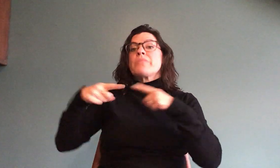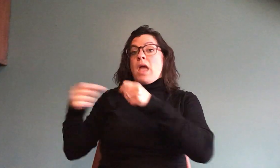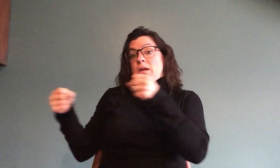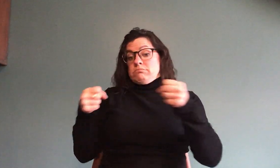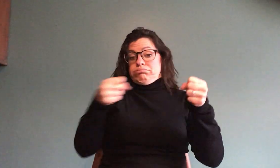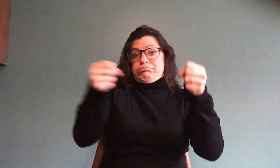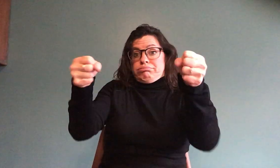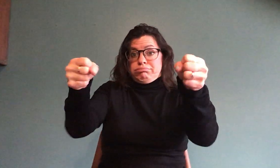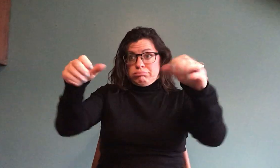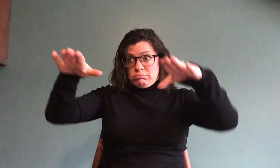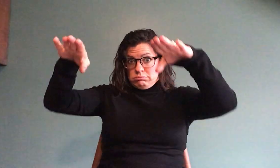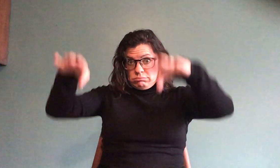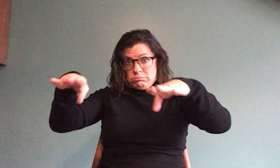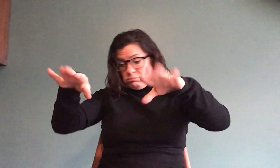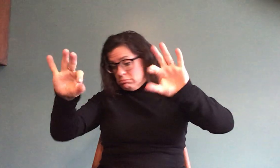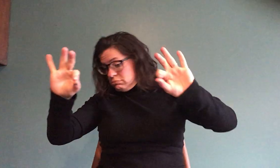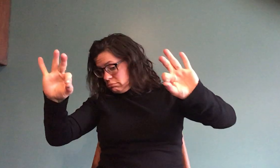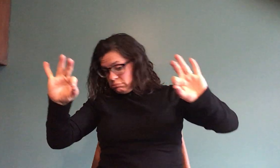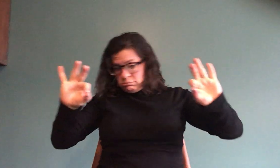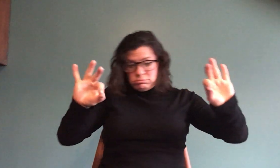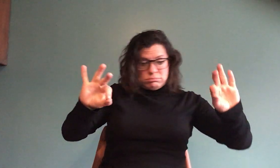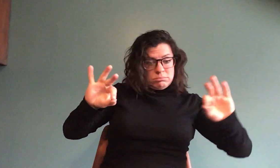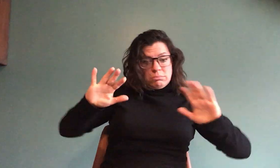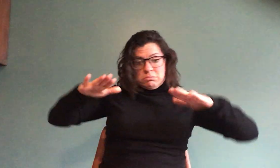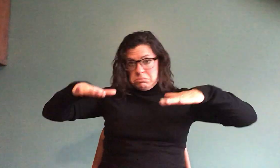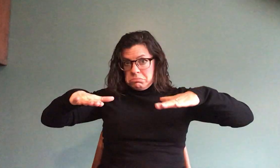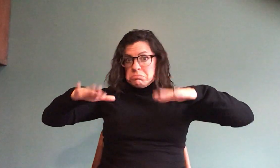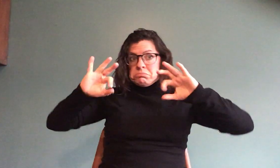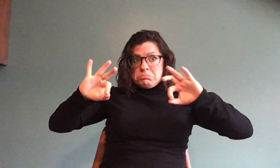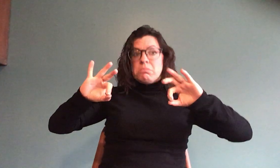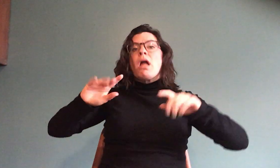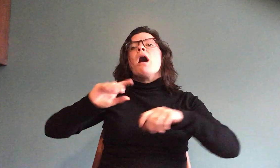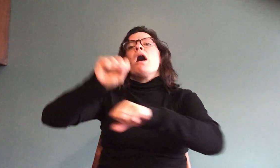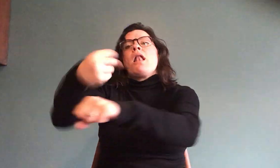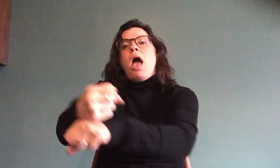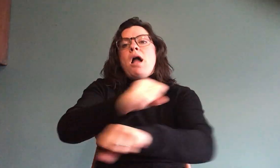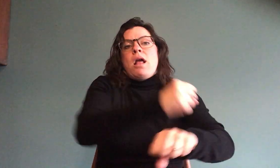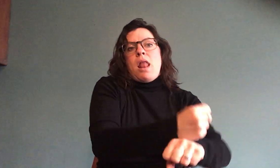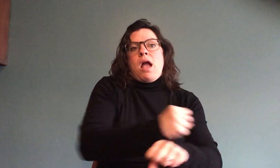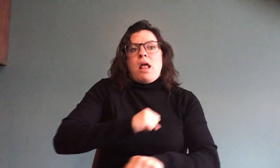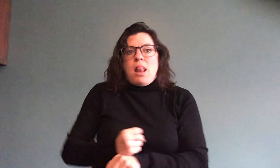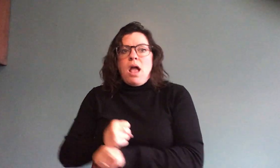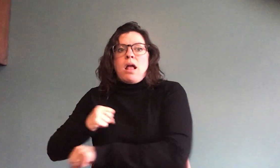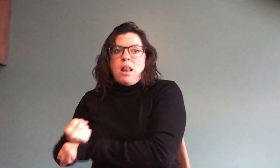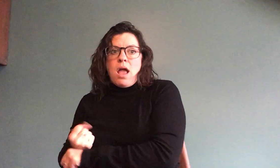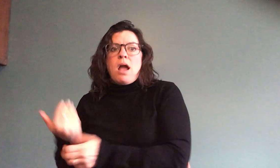lines. Well, duh. Okay, that would be a good thing to follow. All